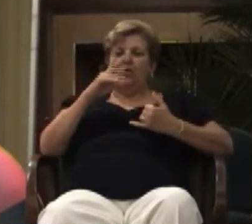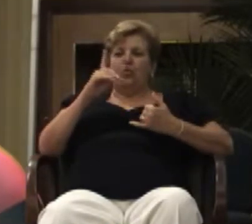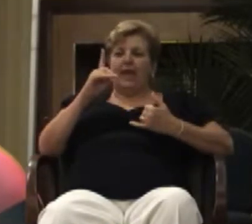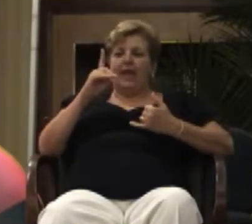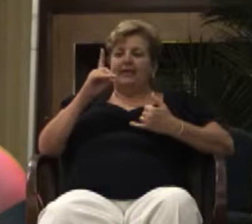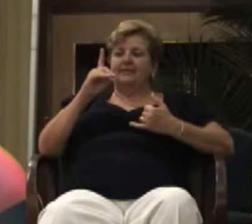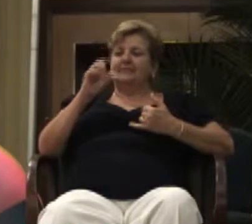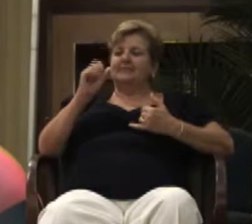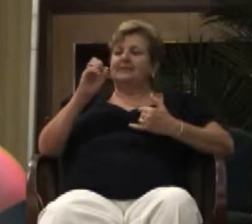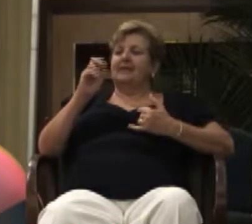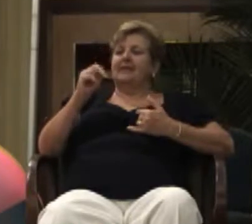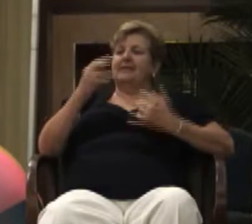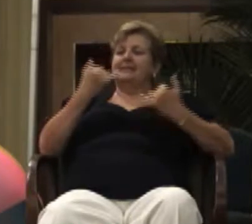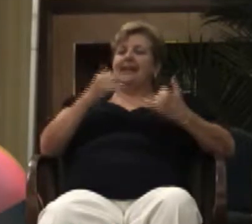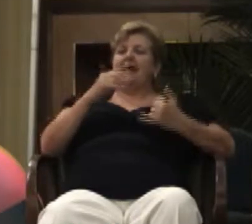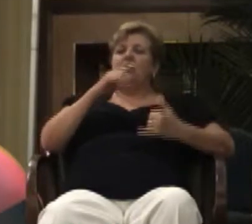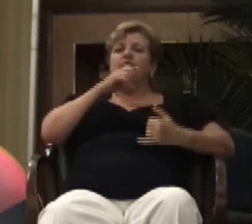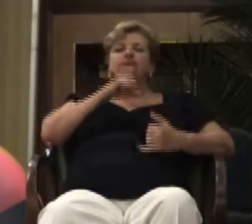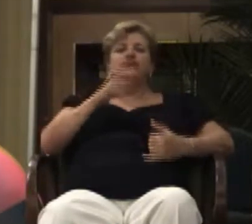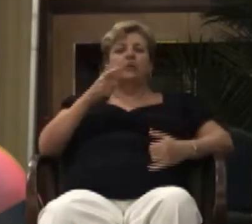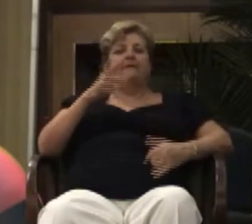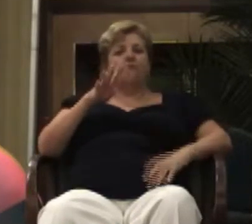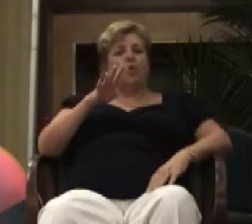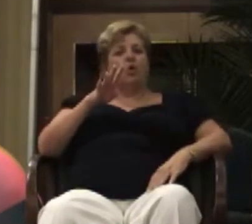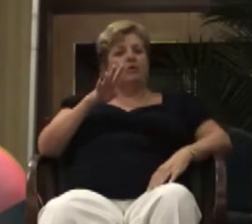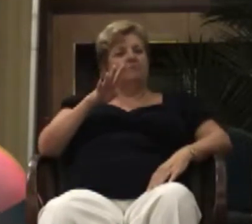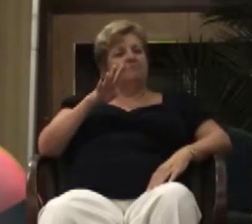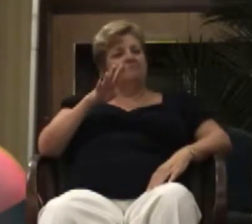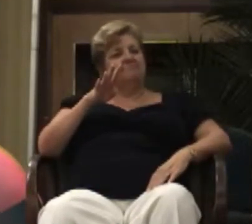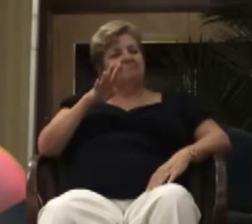he's 24. He's been in and out of AA.